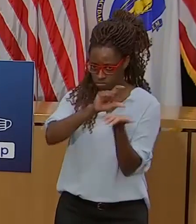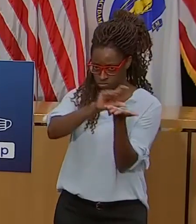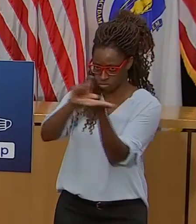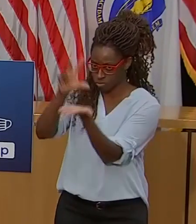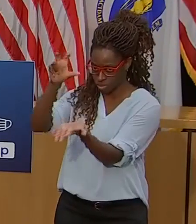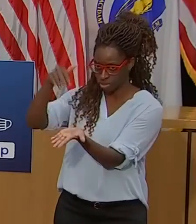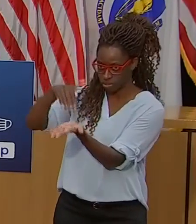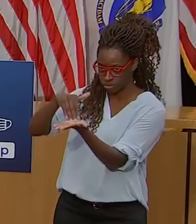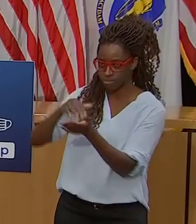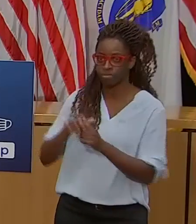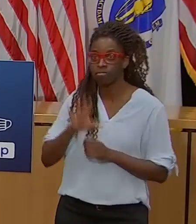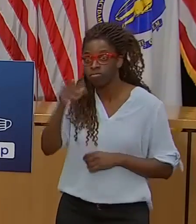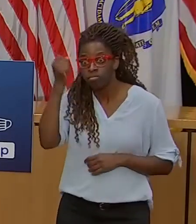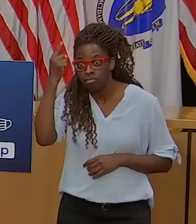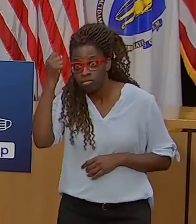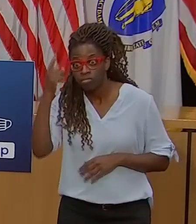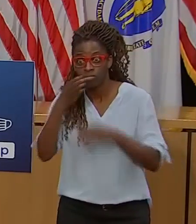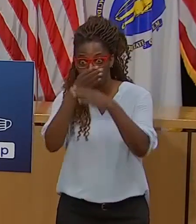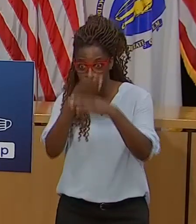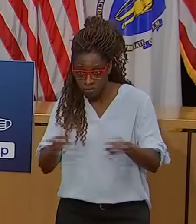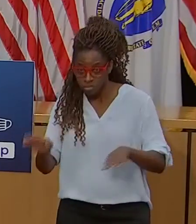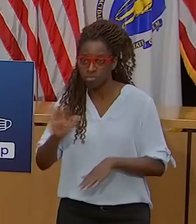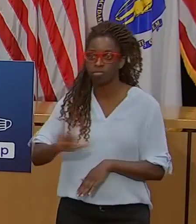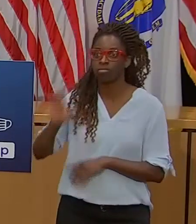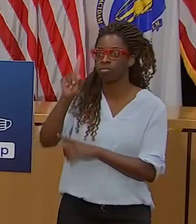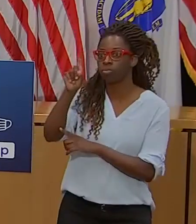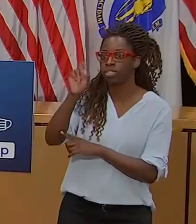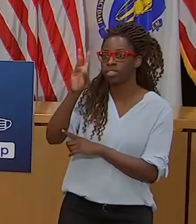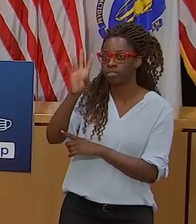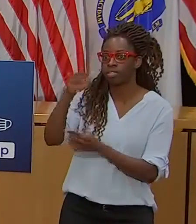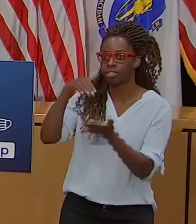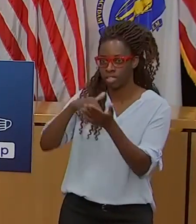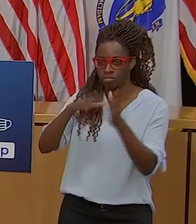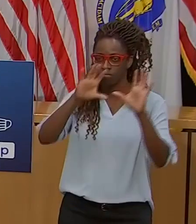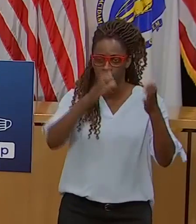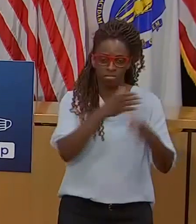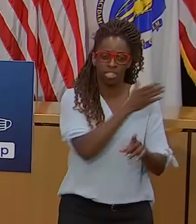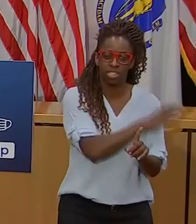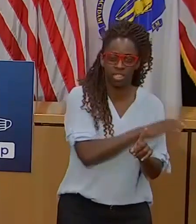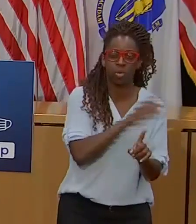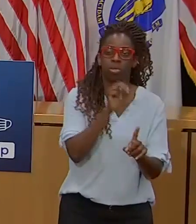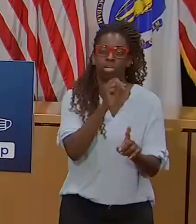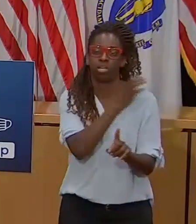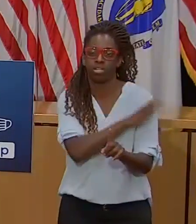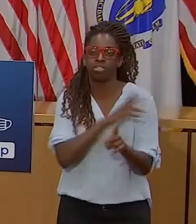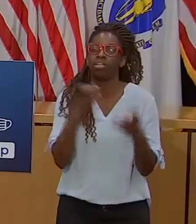164,000 first doses to clinical and non-clinical healthcare workers doing direct and COVID-facing care,